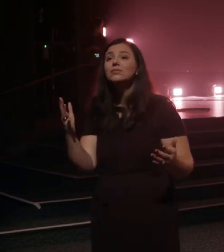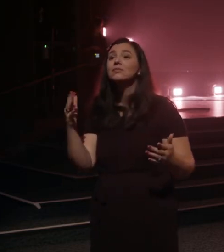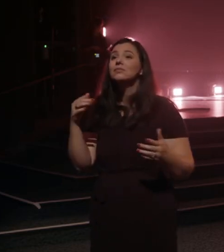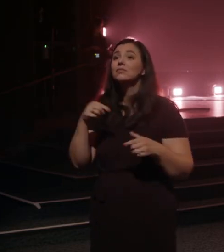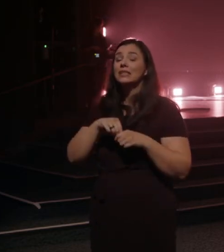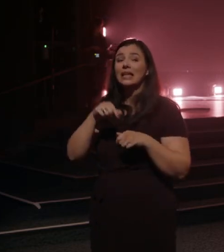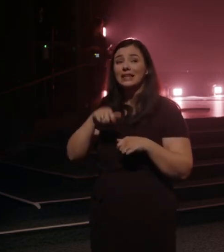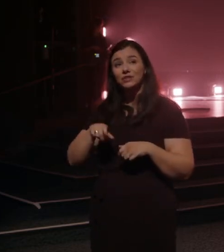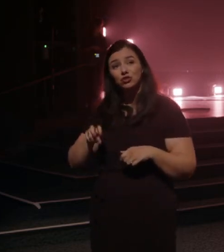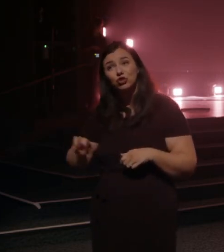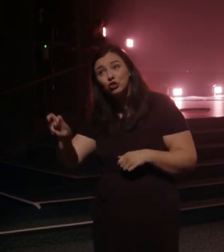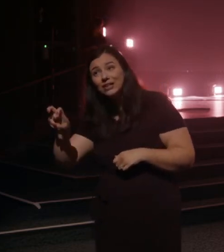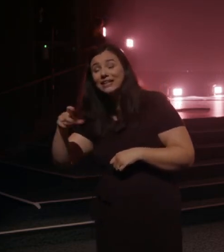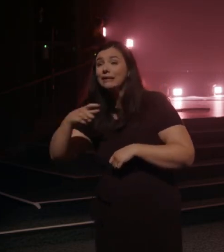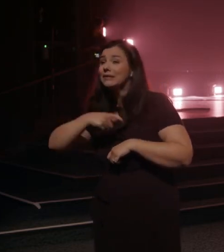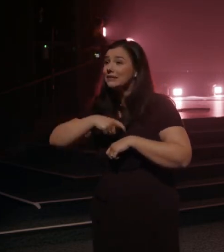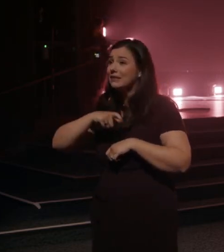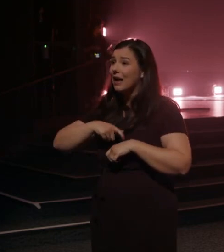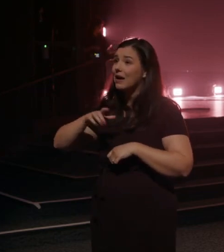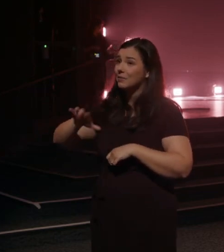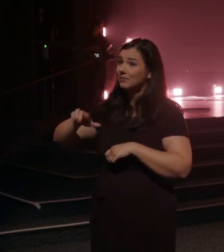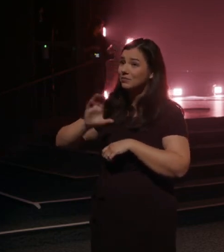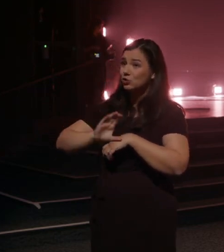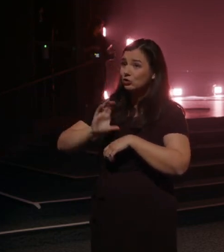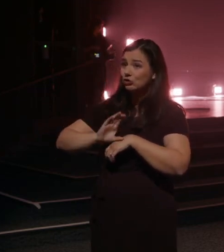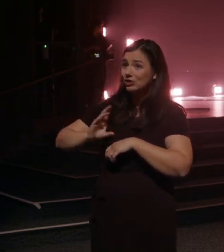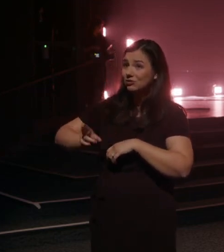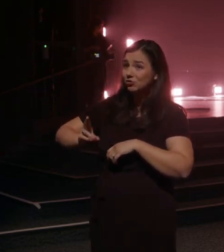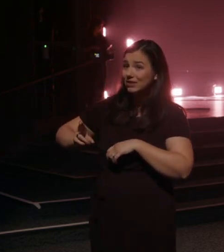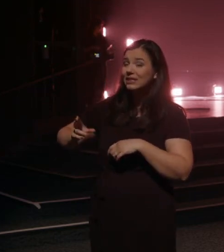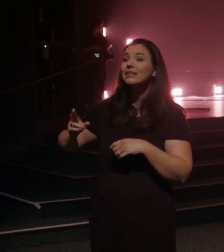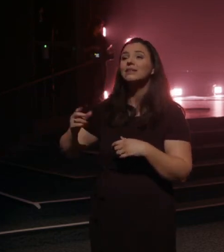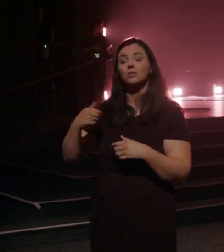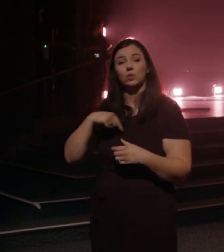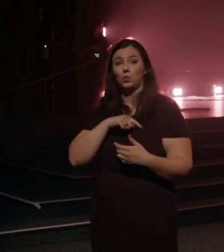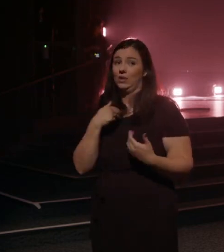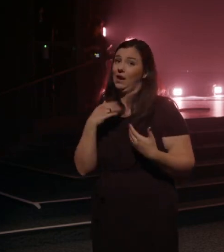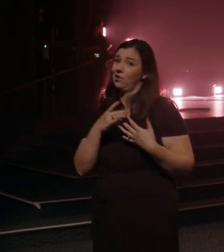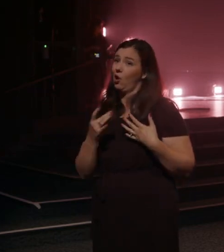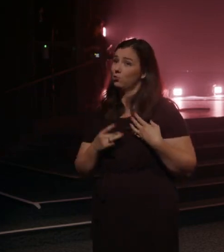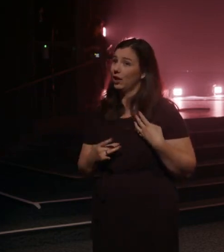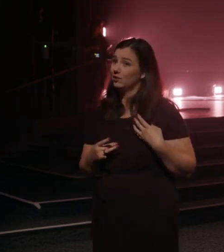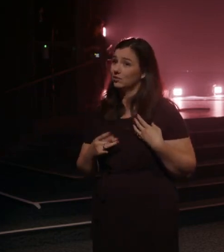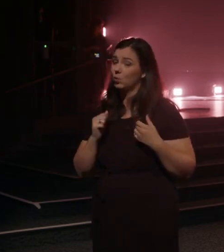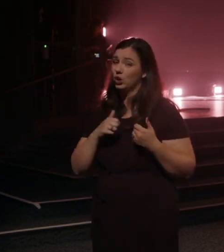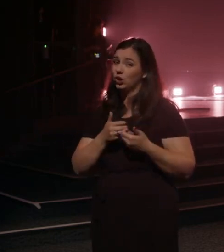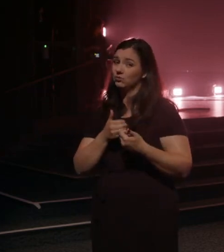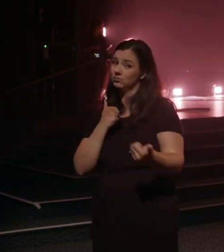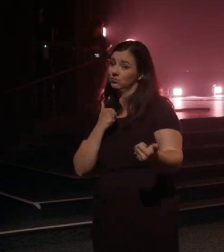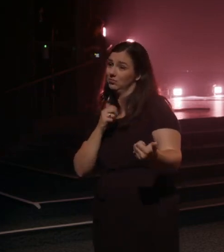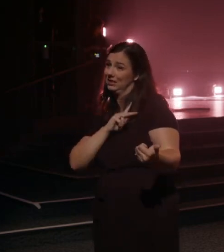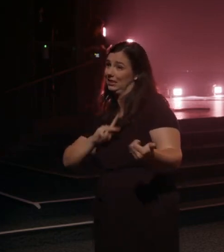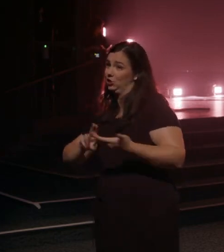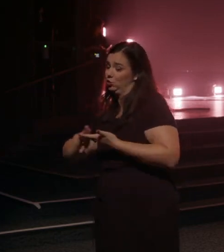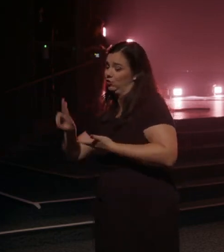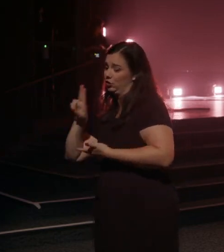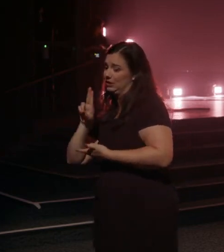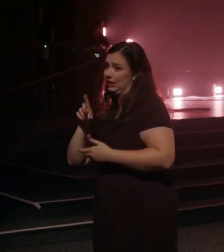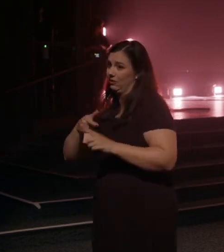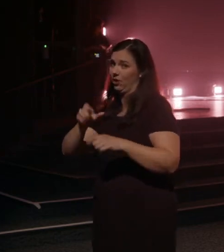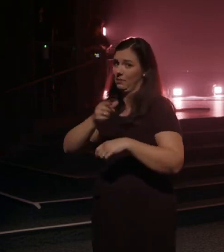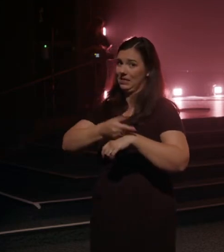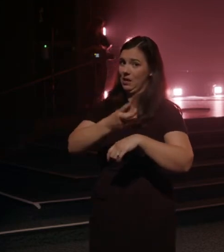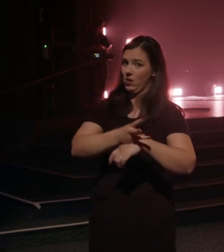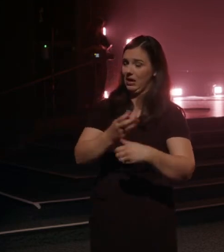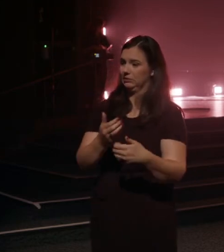in this journey and in this season, that we had an option to pull away as the Kings and say,